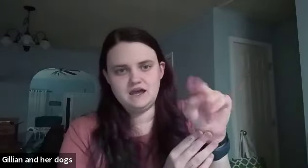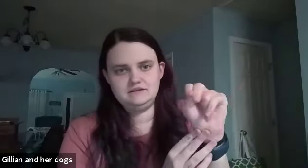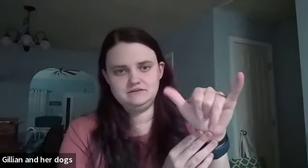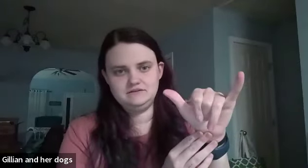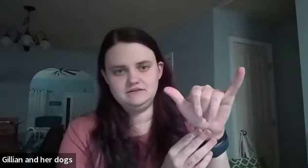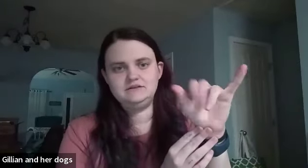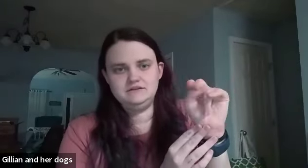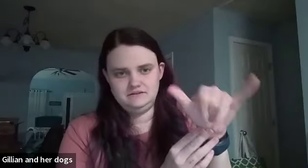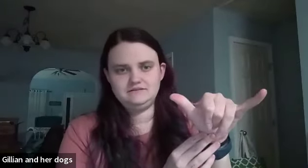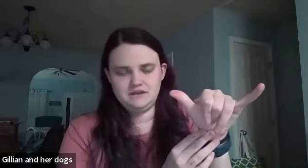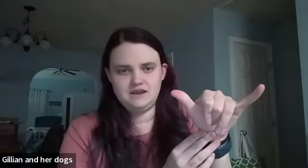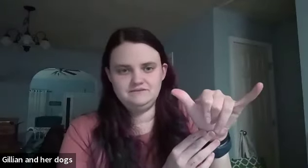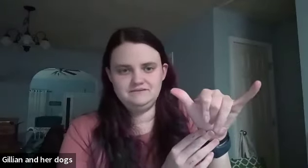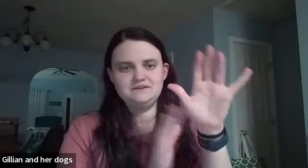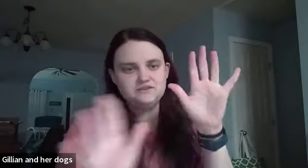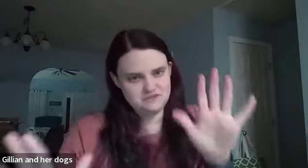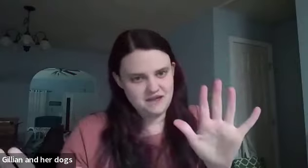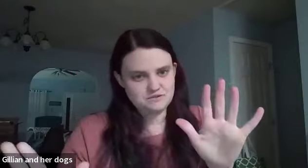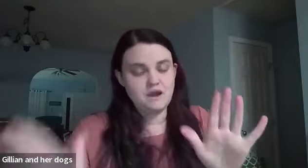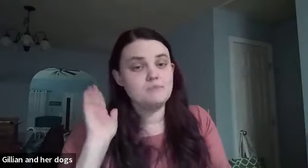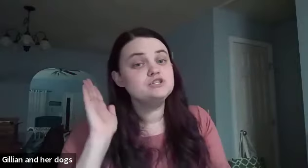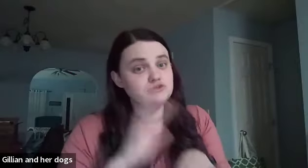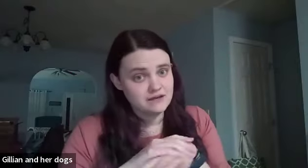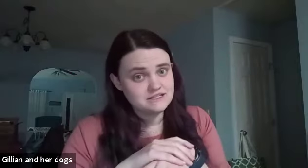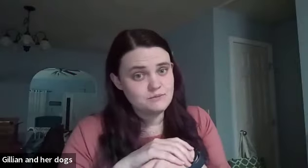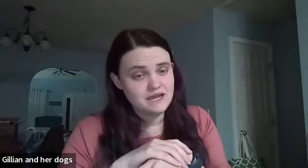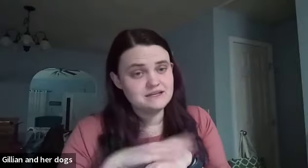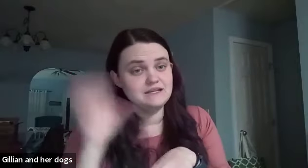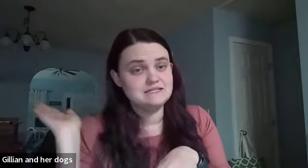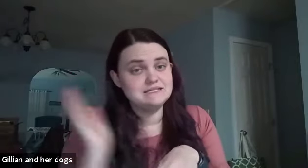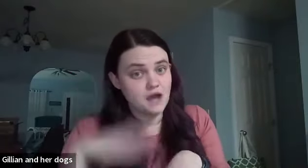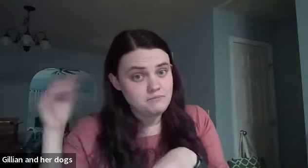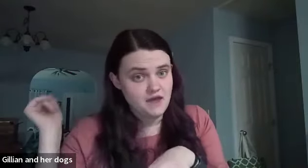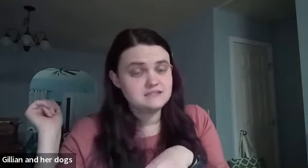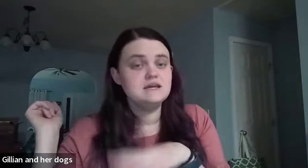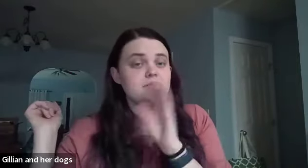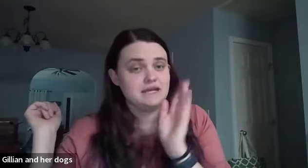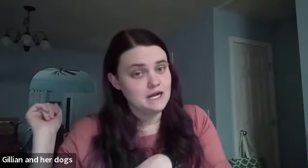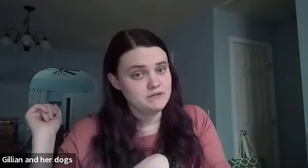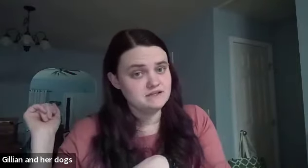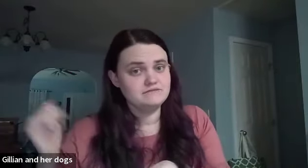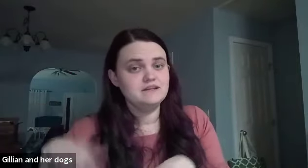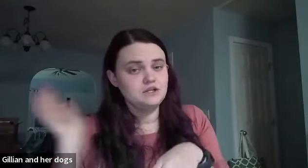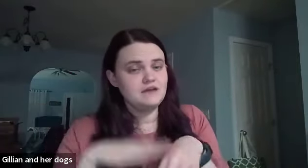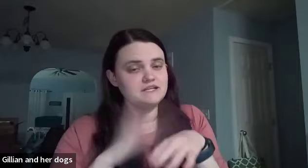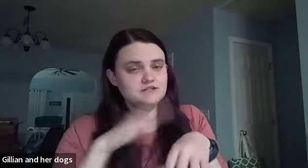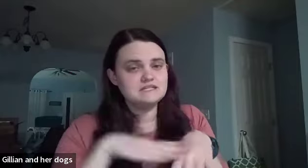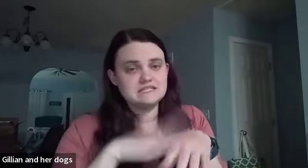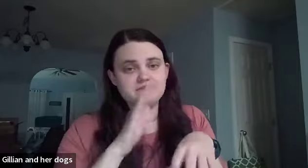flat. Okay. So that's why I'm going to try to slow my hand down and stop that, but I can't help myself. If I do this, this is